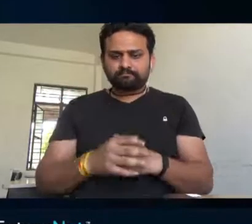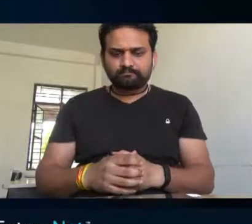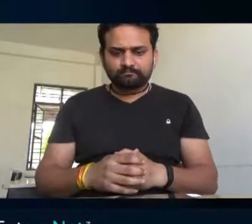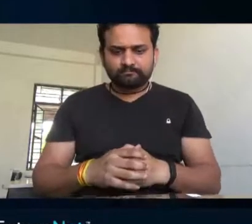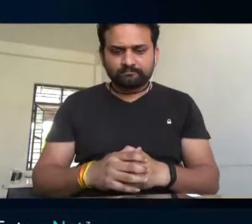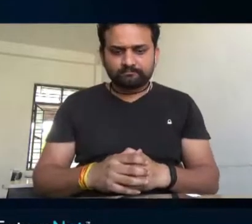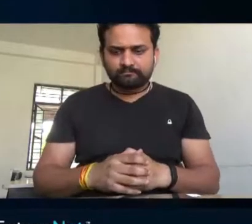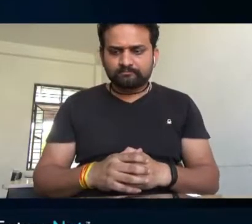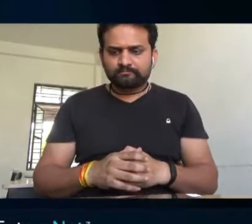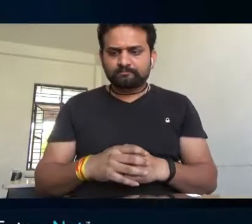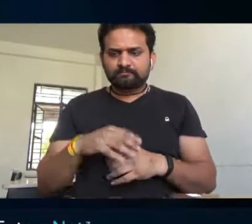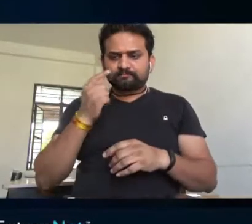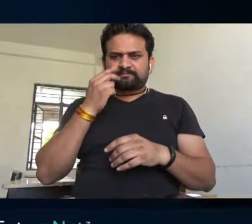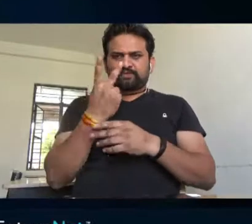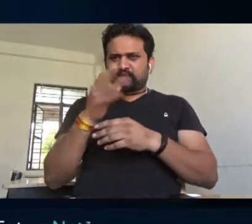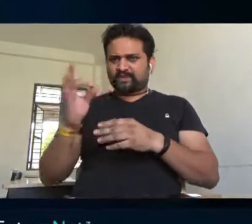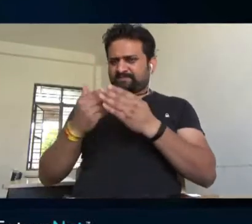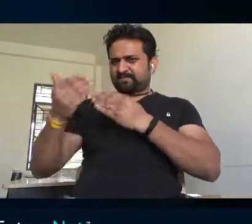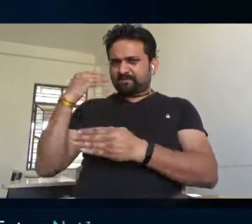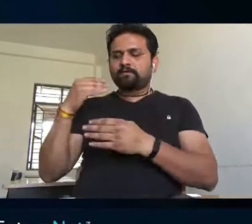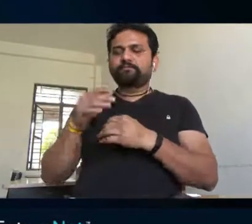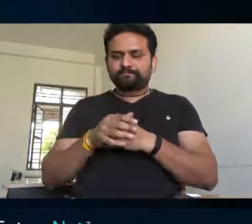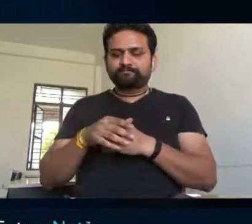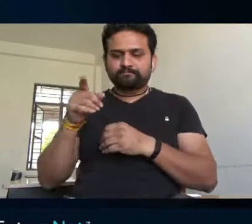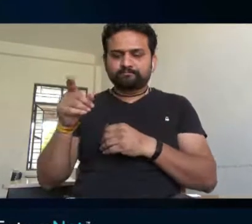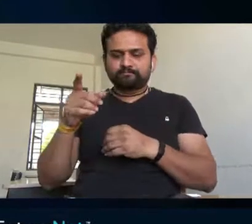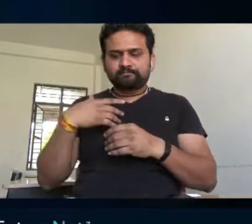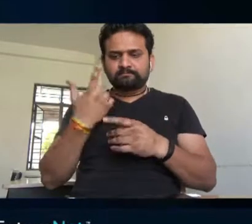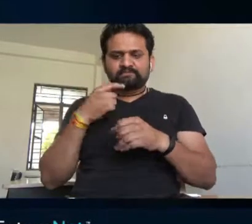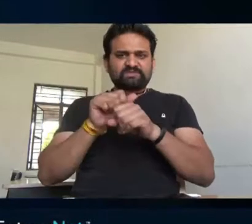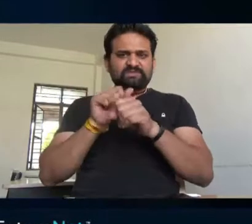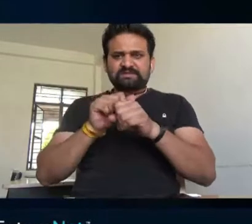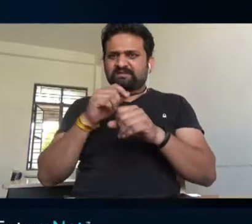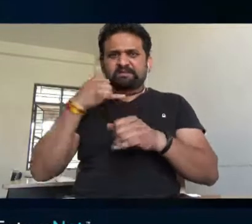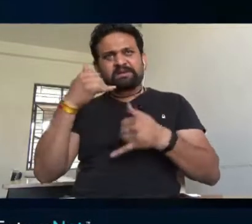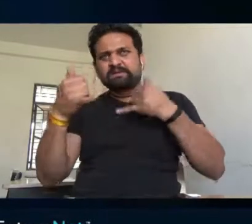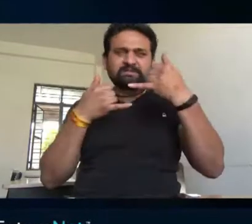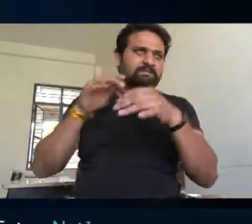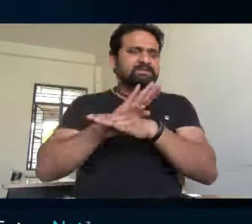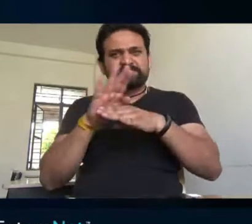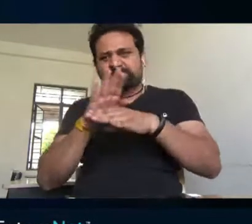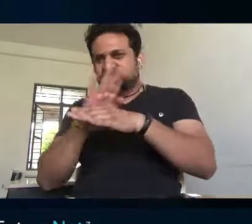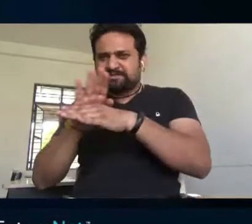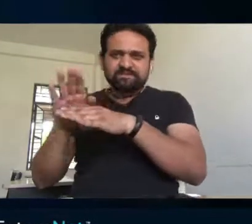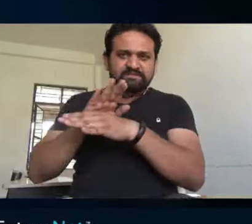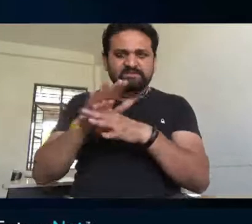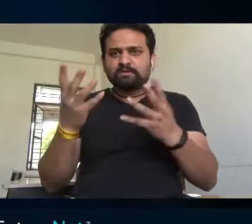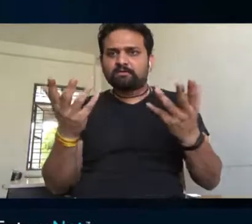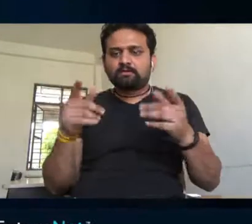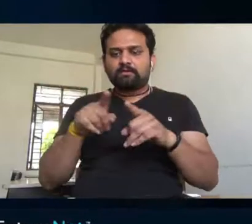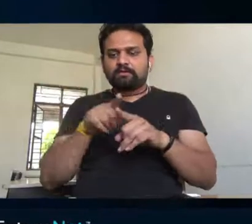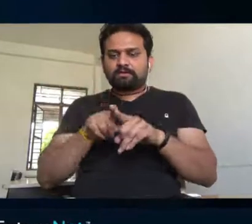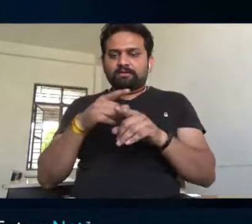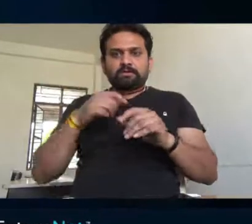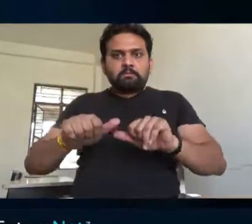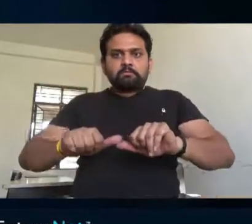And this is the job what these guys doing. They are working, they have the big teams, and they make the big money. Yeah,